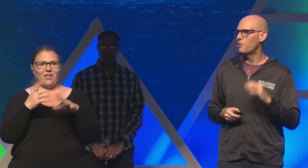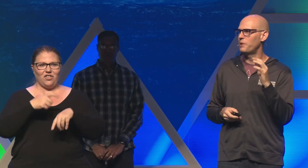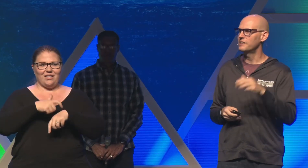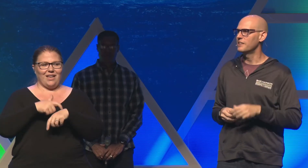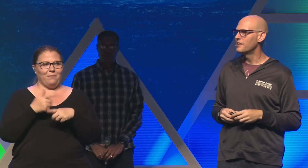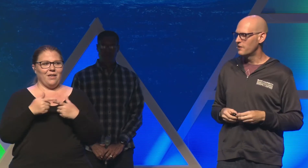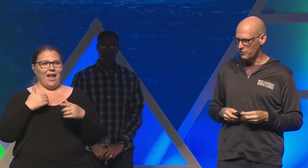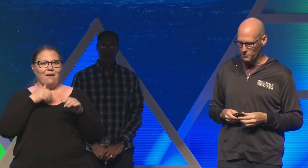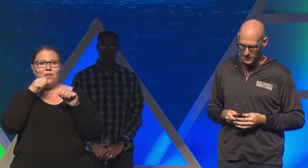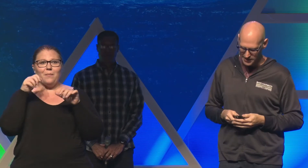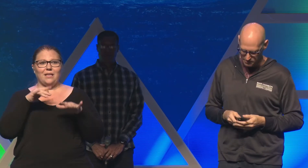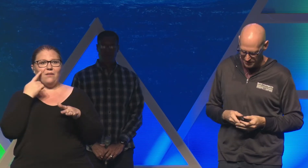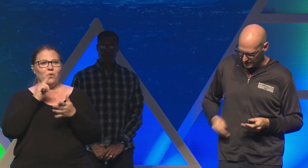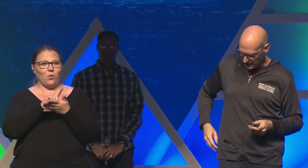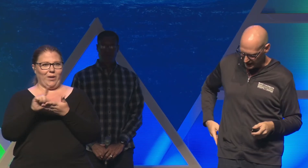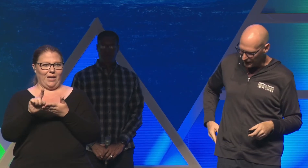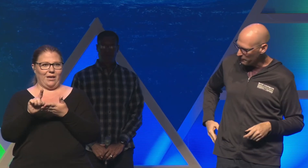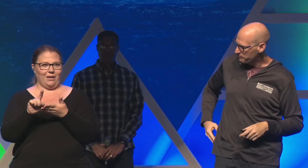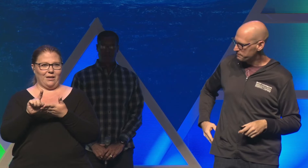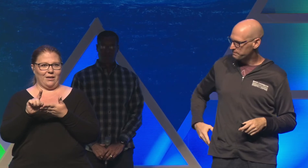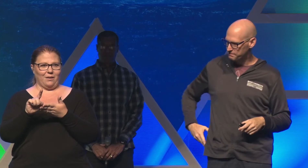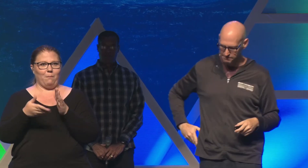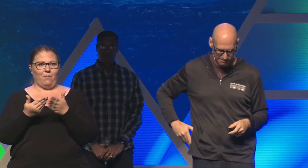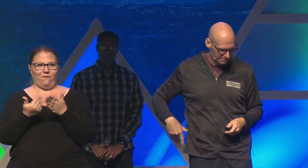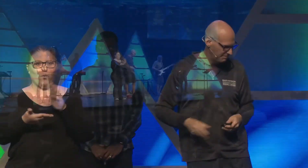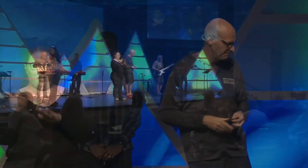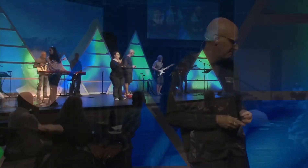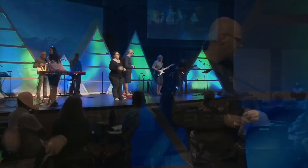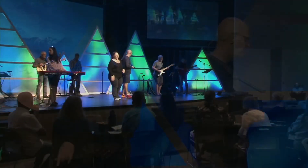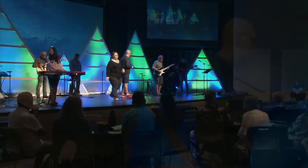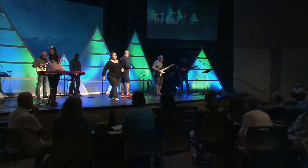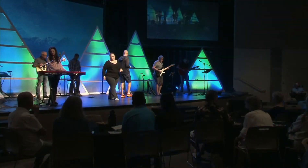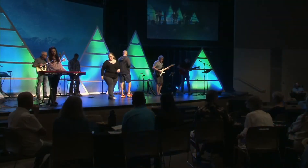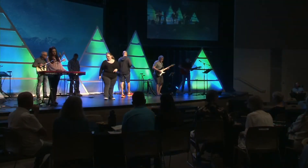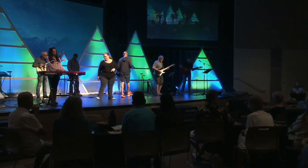have our blessing for the week as we head out.